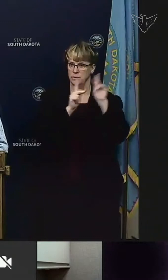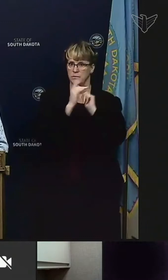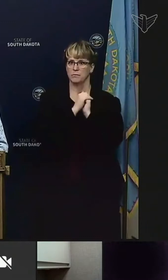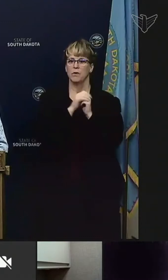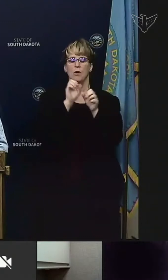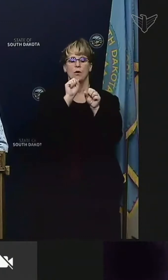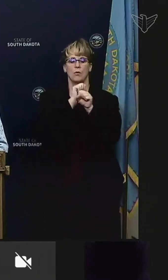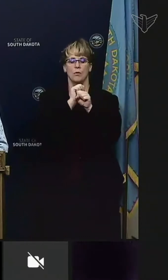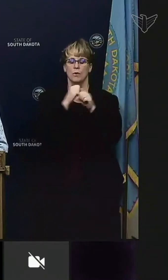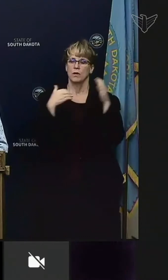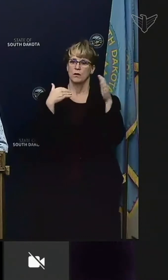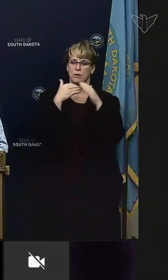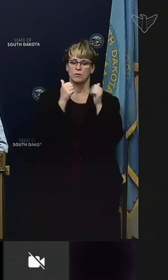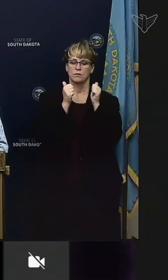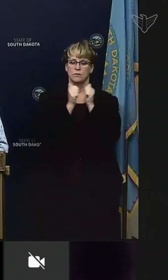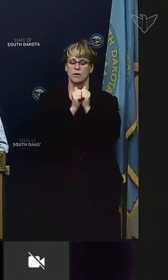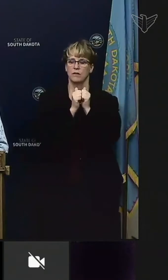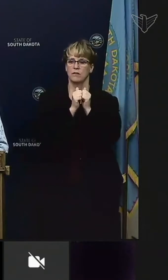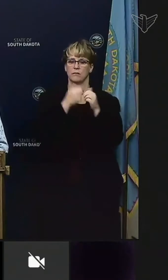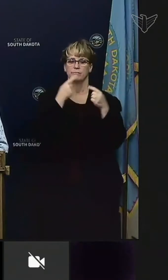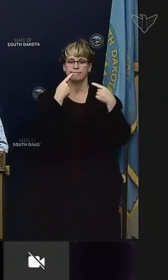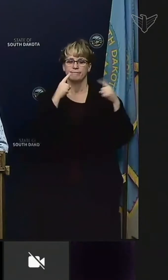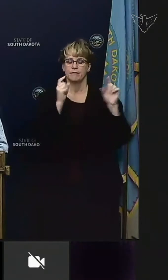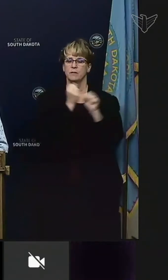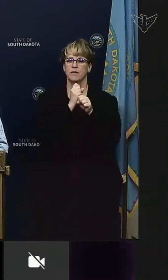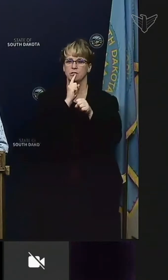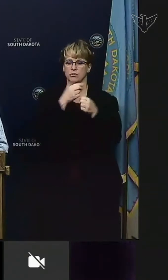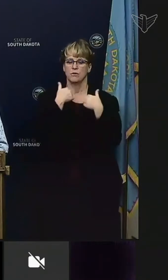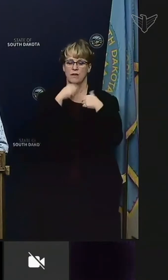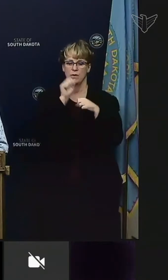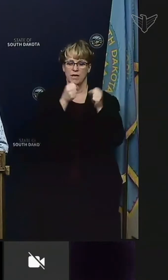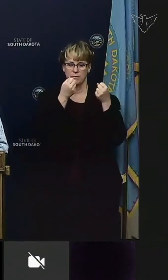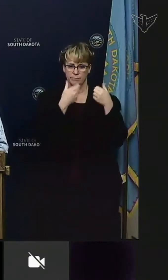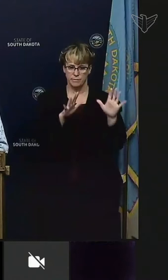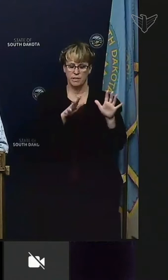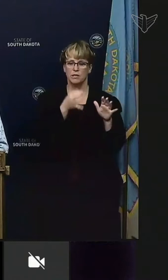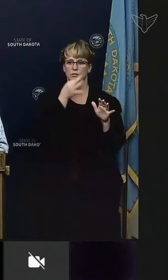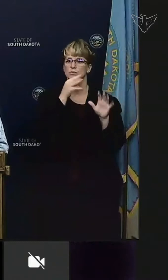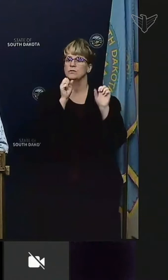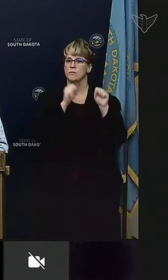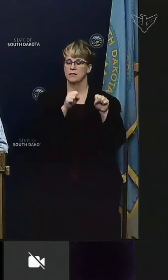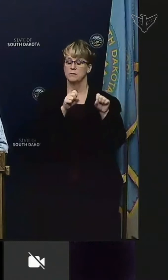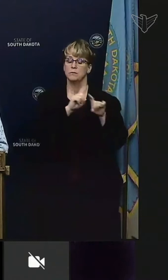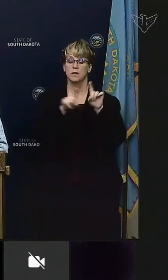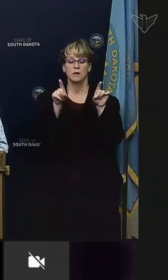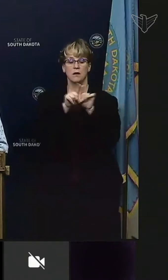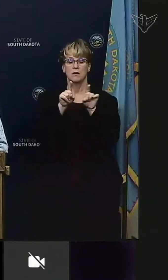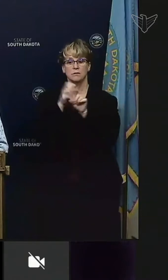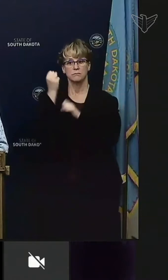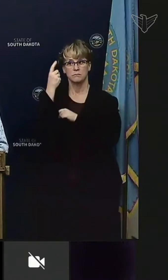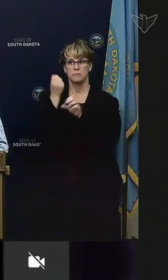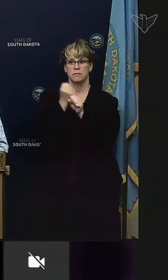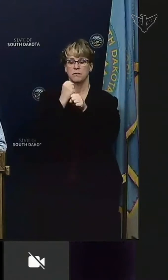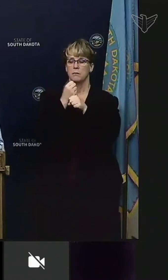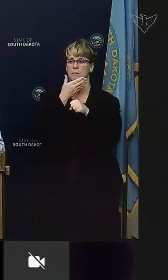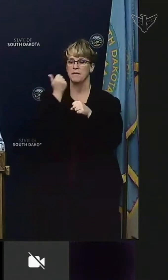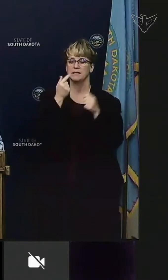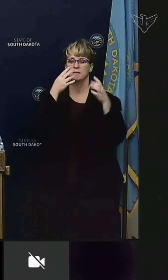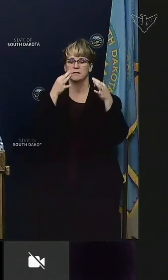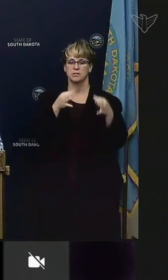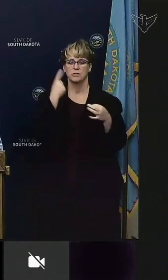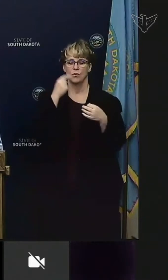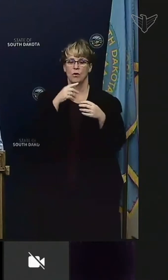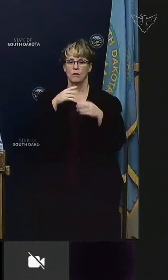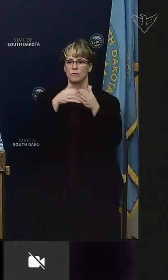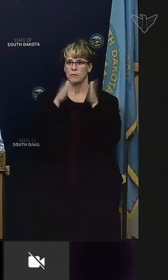we're working really closely together and efficiently to make sure that we can get this done as soon as possible, but also making sure we're making the best decisions for